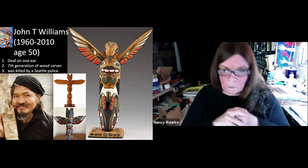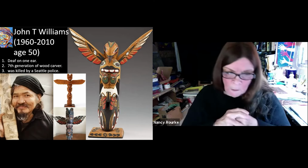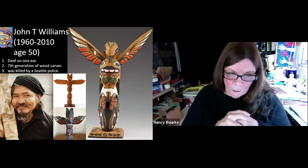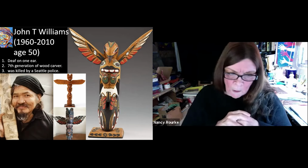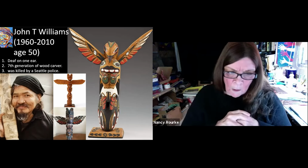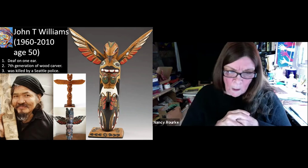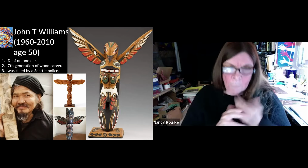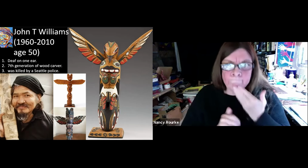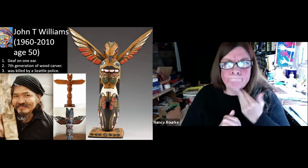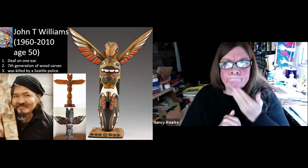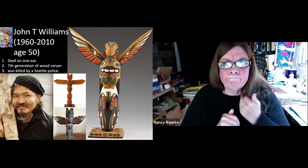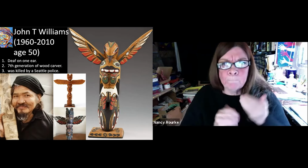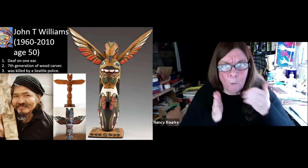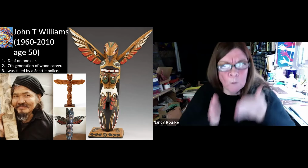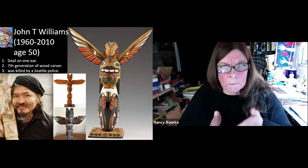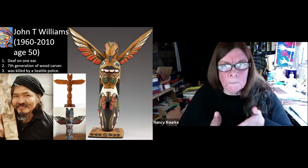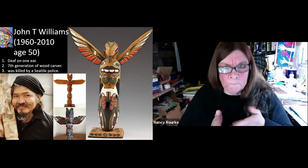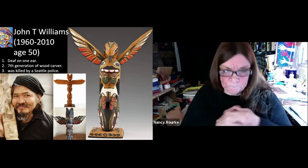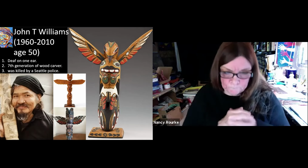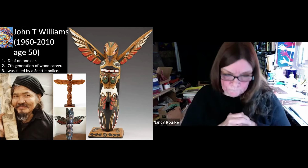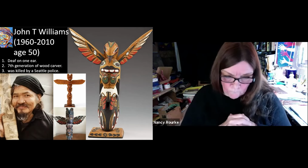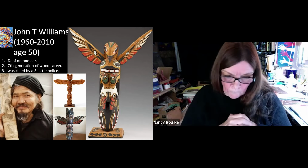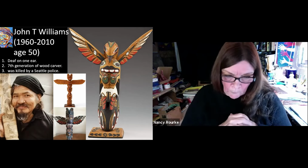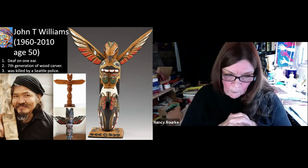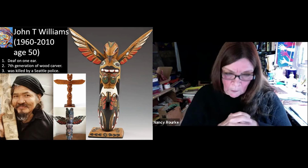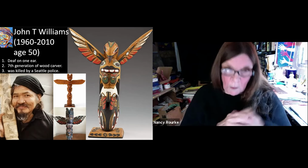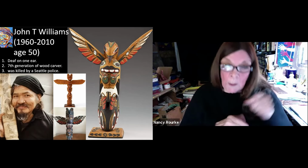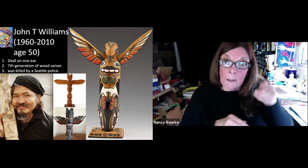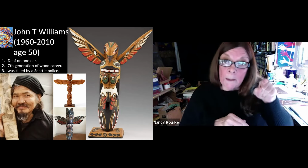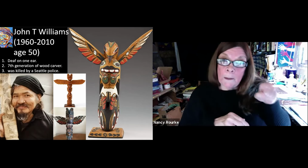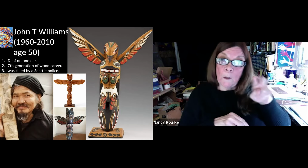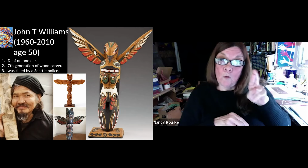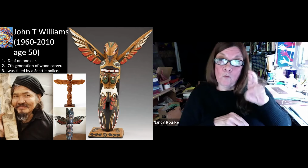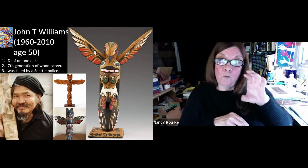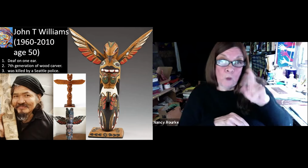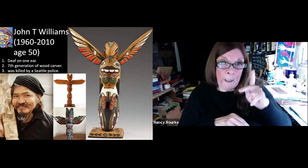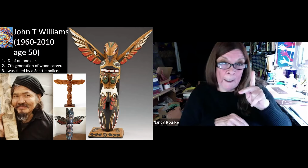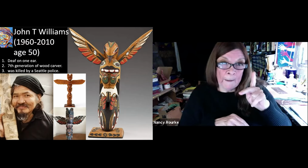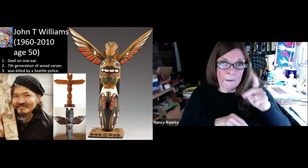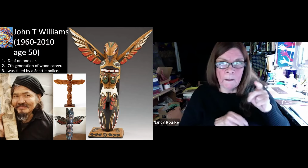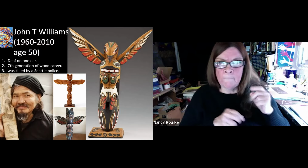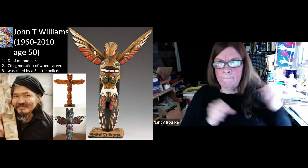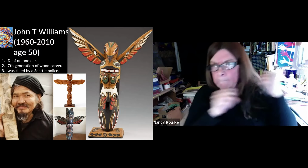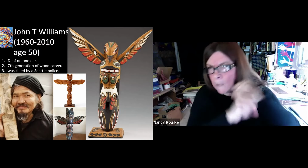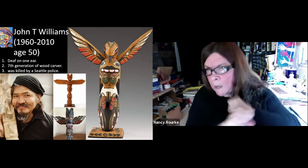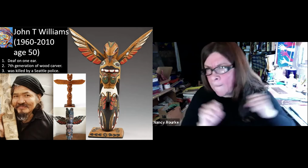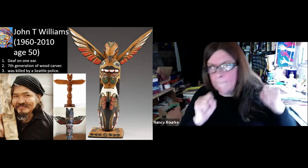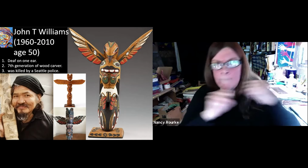John and Rick were extremely close. And John was a sweet and tender person.